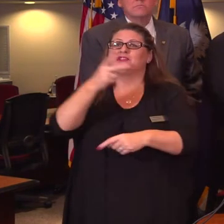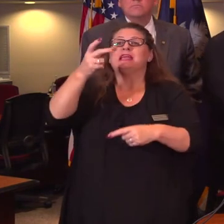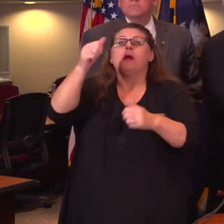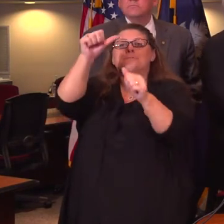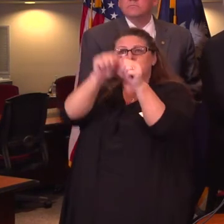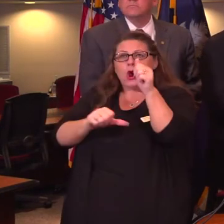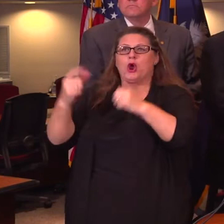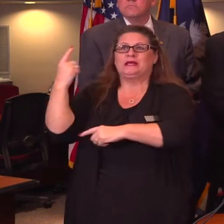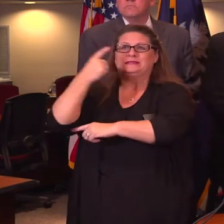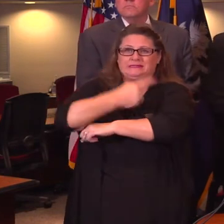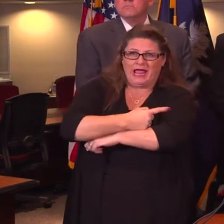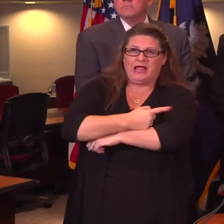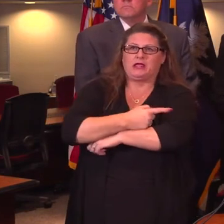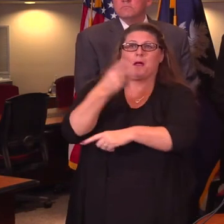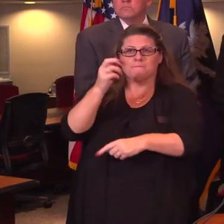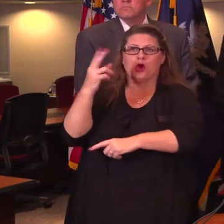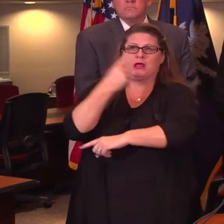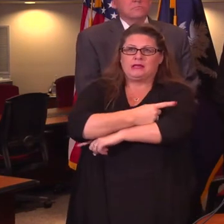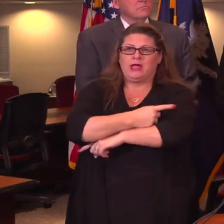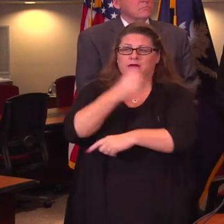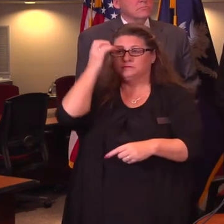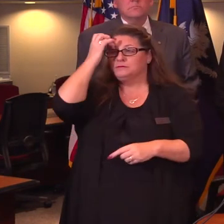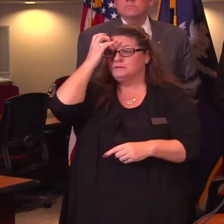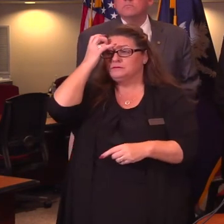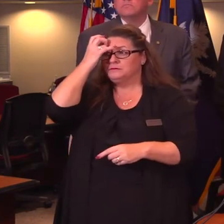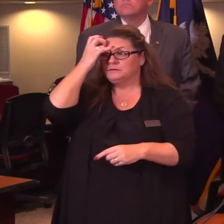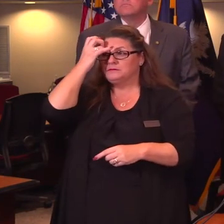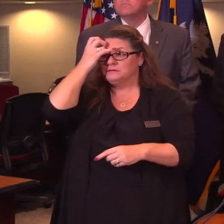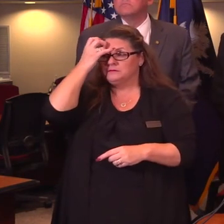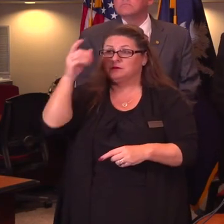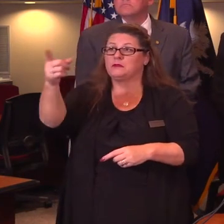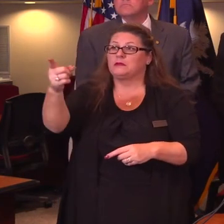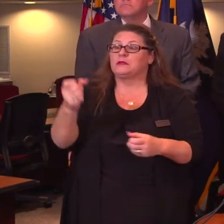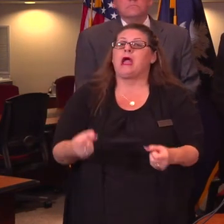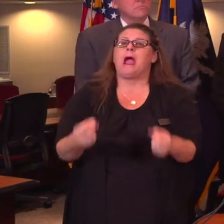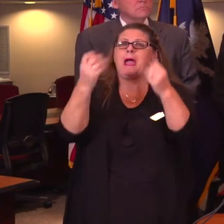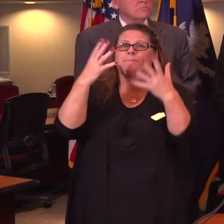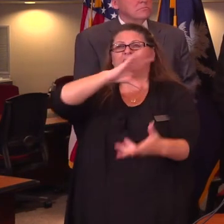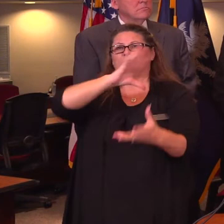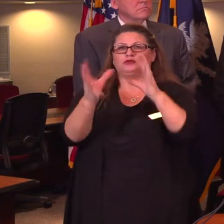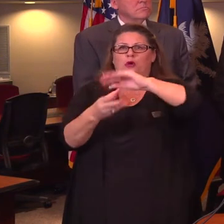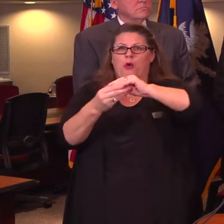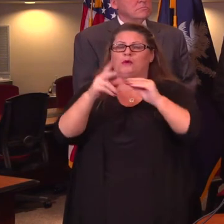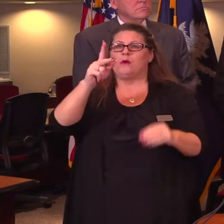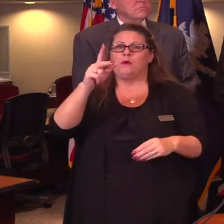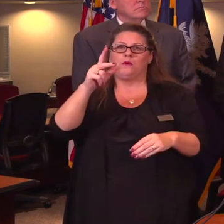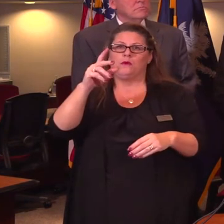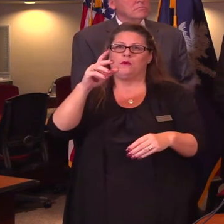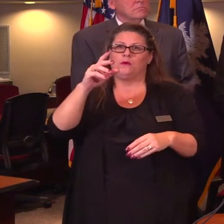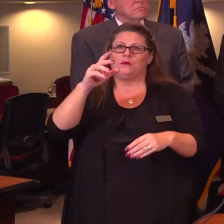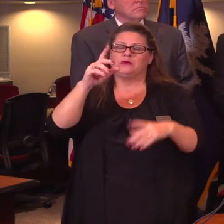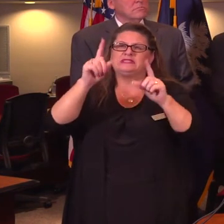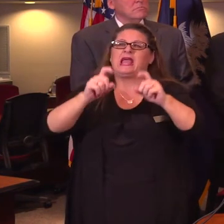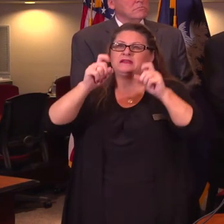Approximately how many total health test kits do you have? Say again, please. Approximately how many total kits at this current time do you happen to know that the